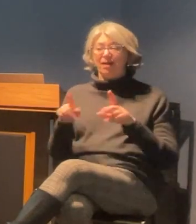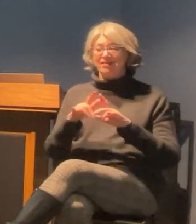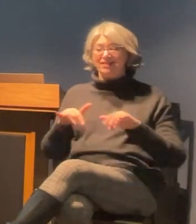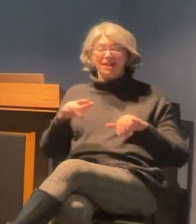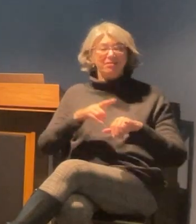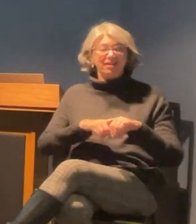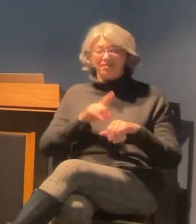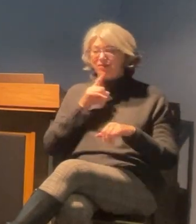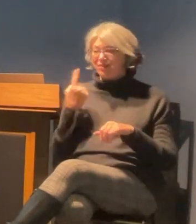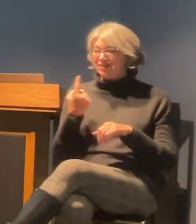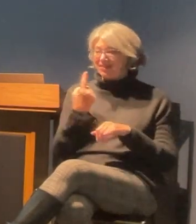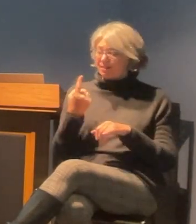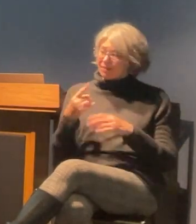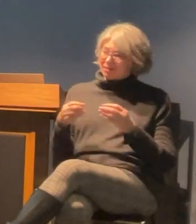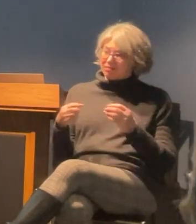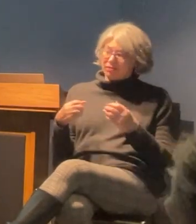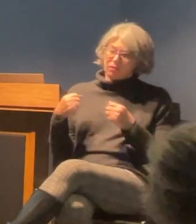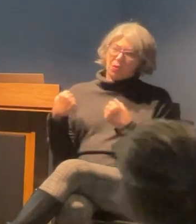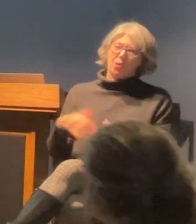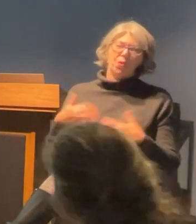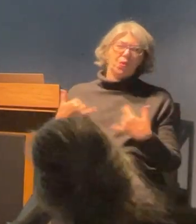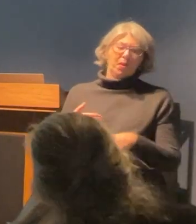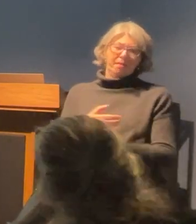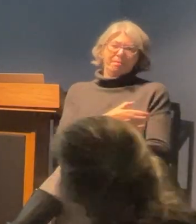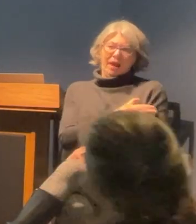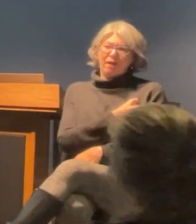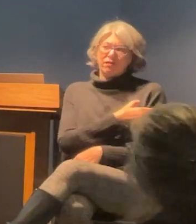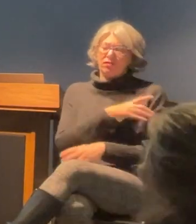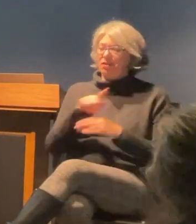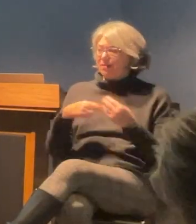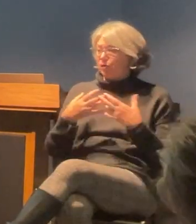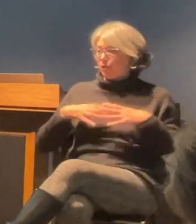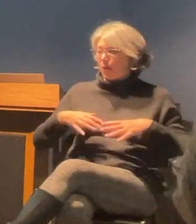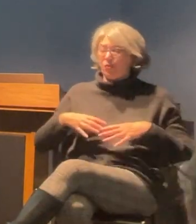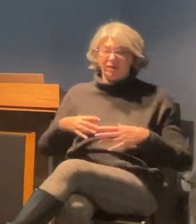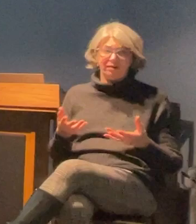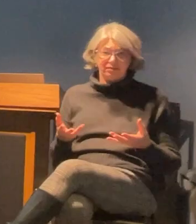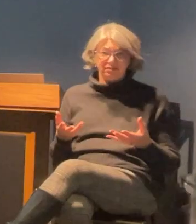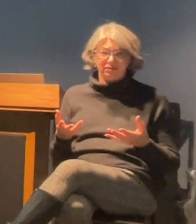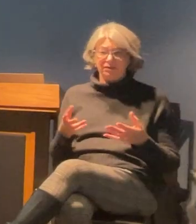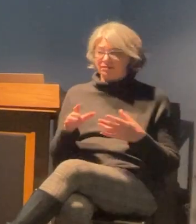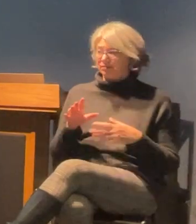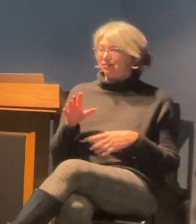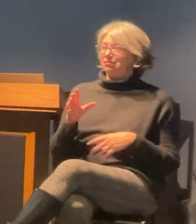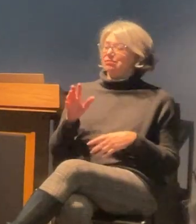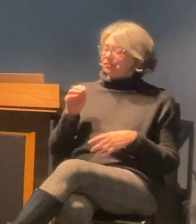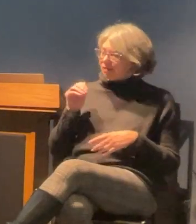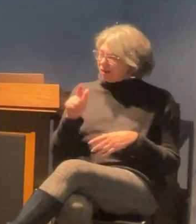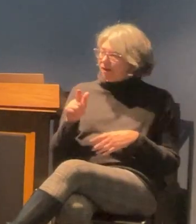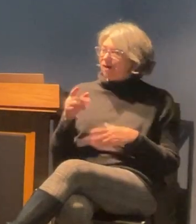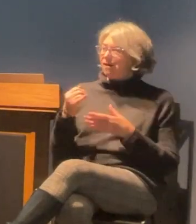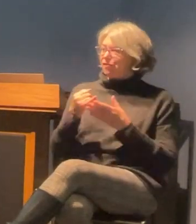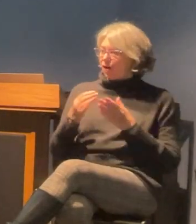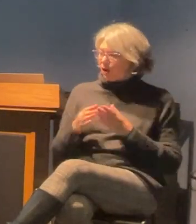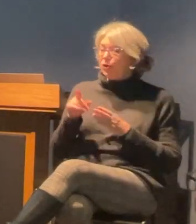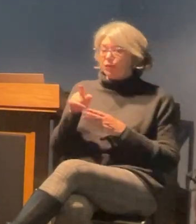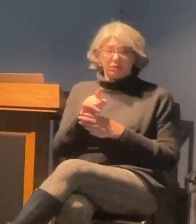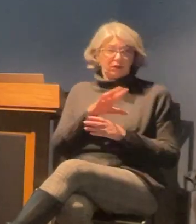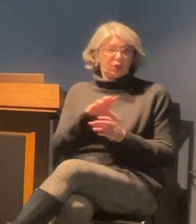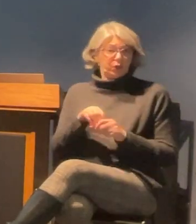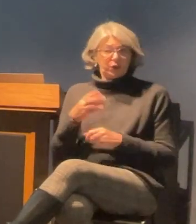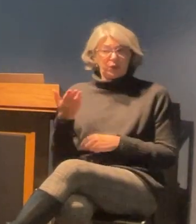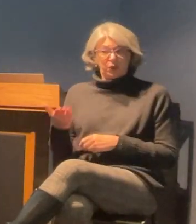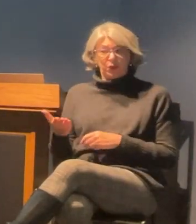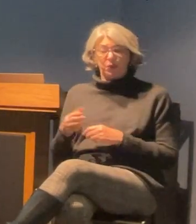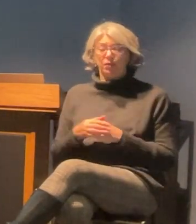time there is something quite powerful about clothing, and the fact that all of these artists, and you